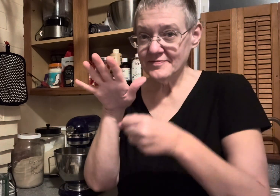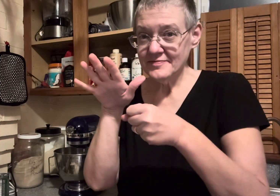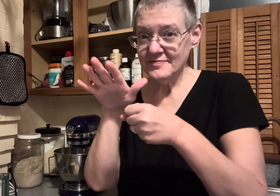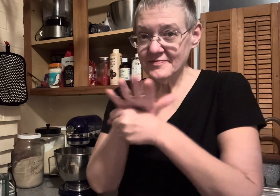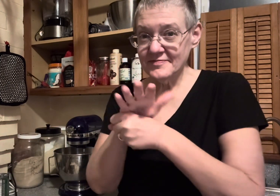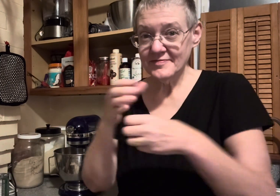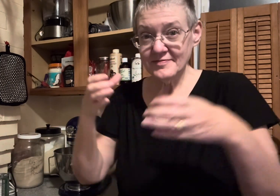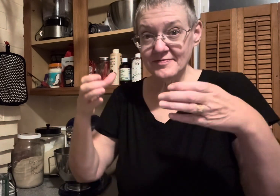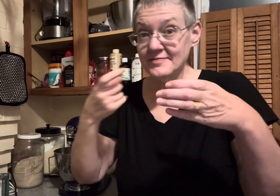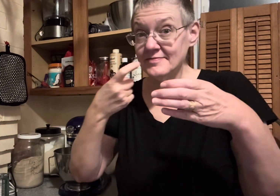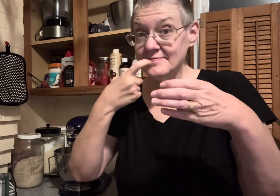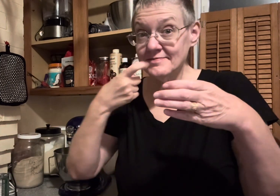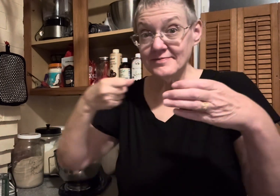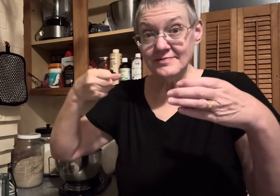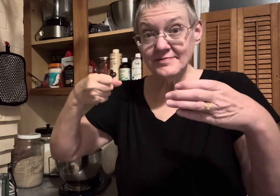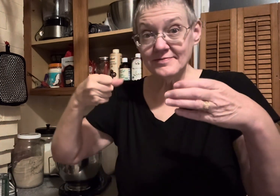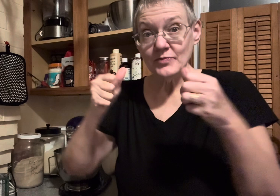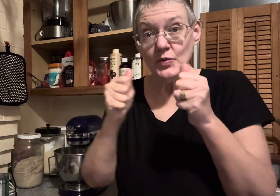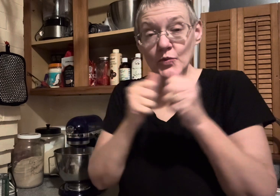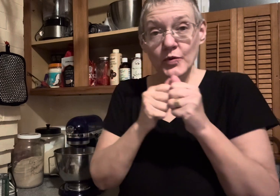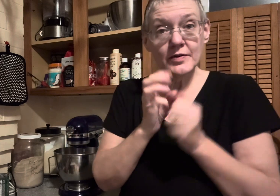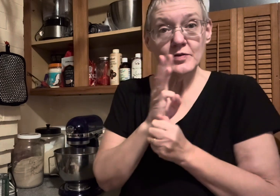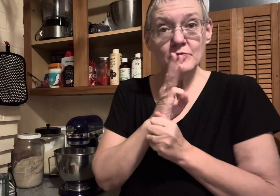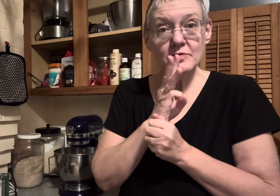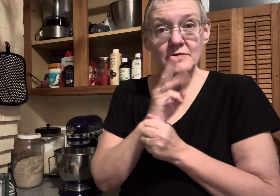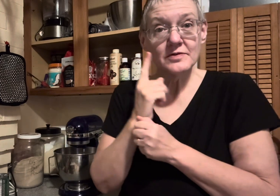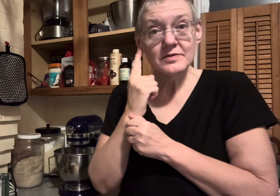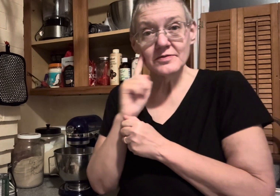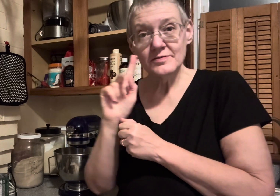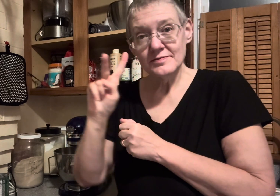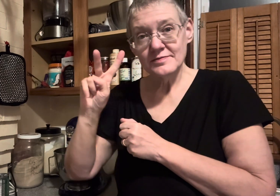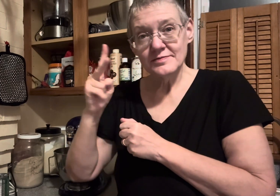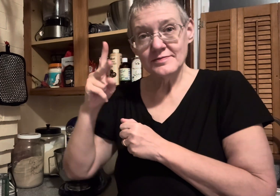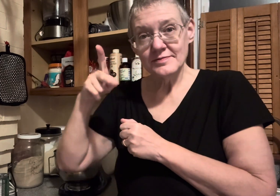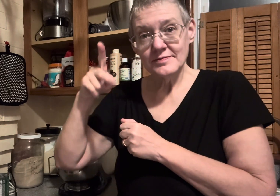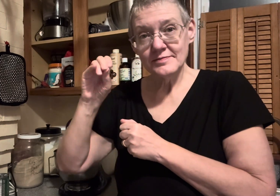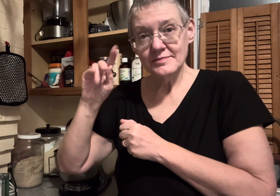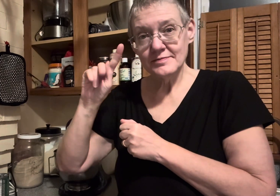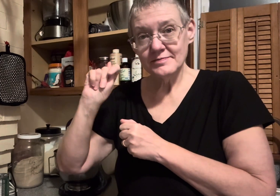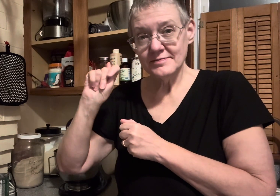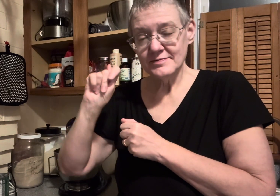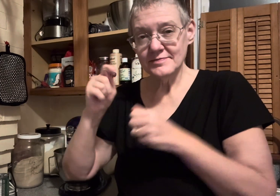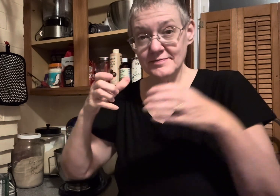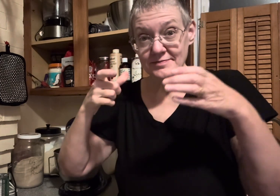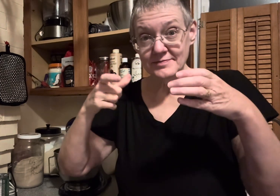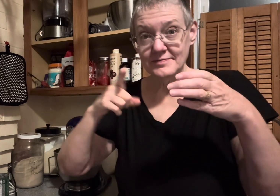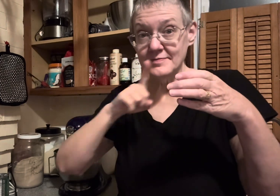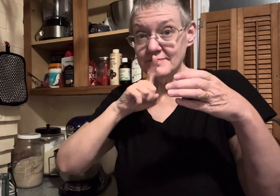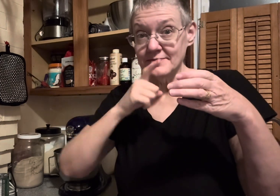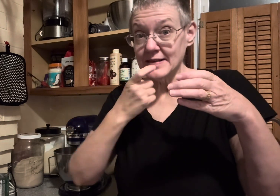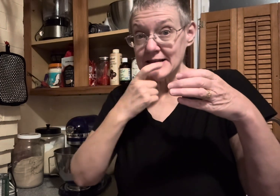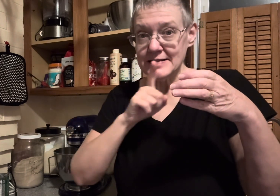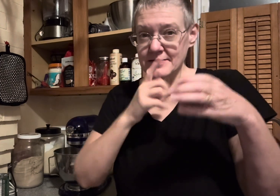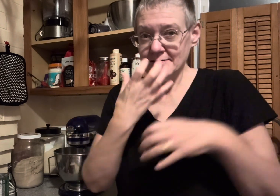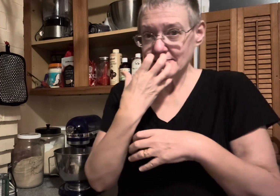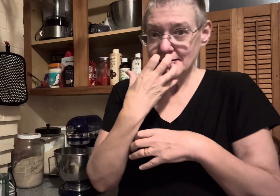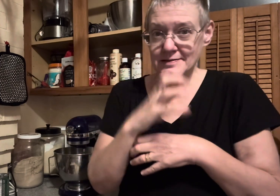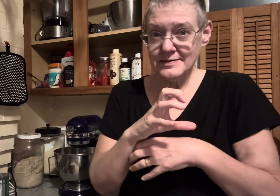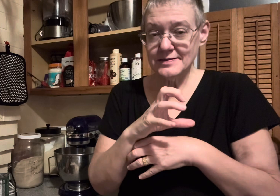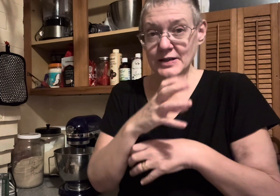And never refill the glass carafe with water for your second pot because the hot